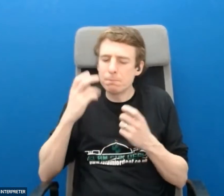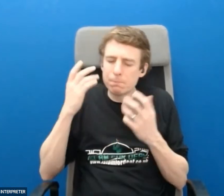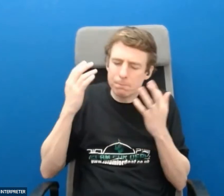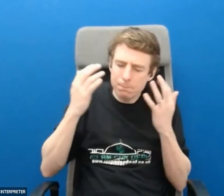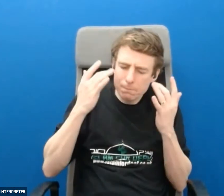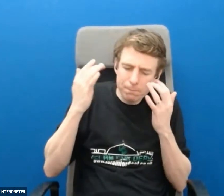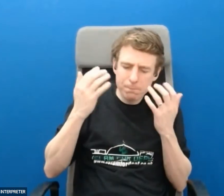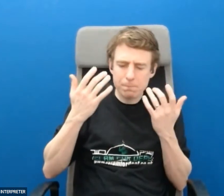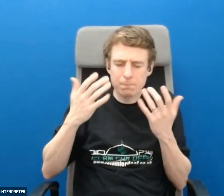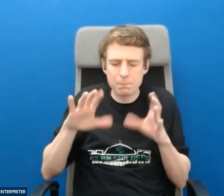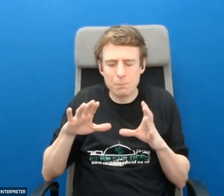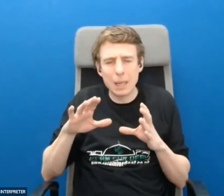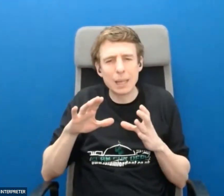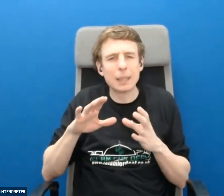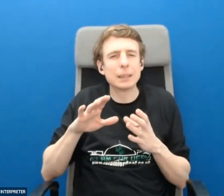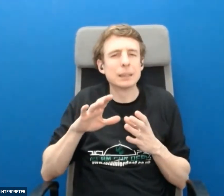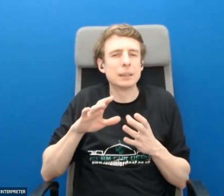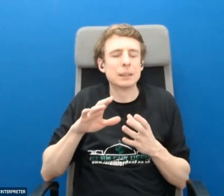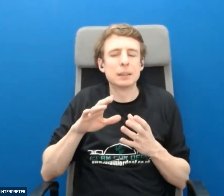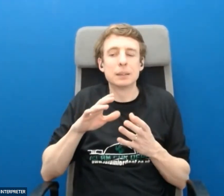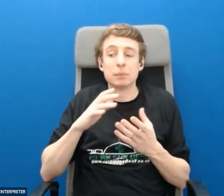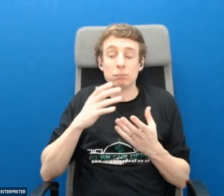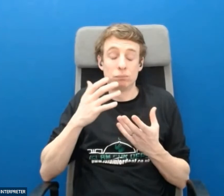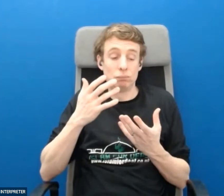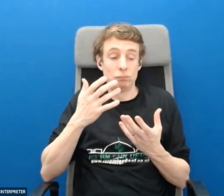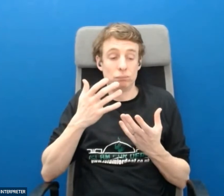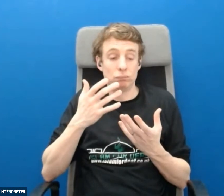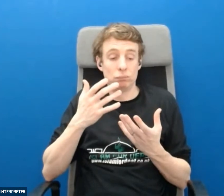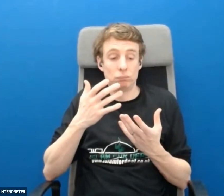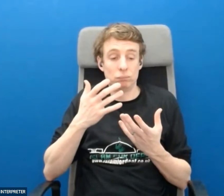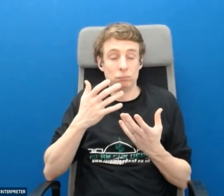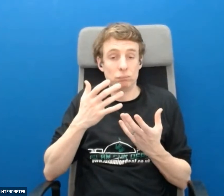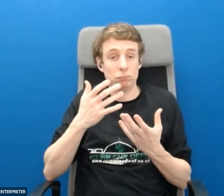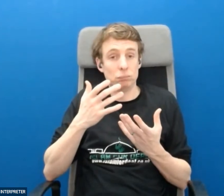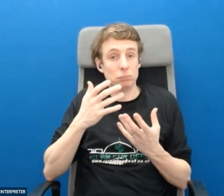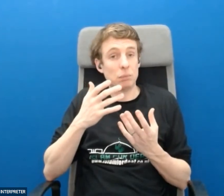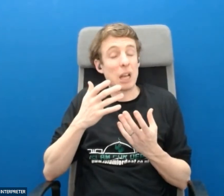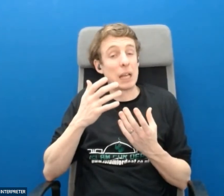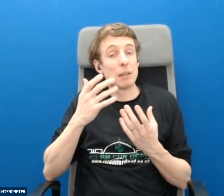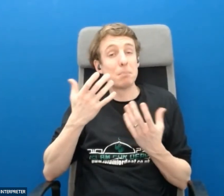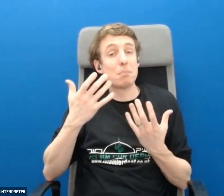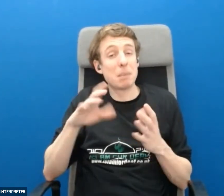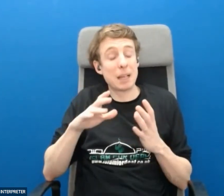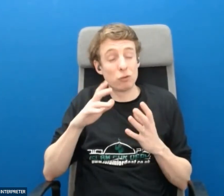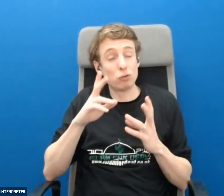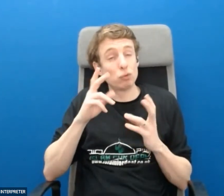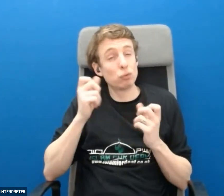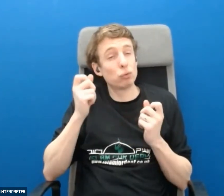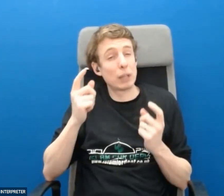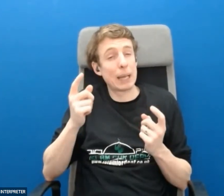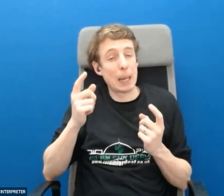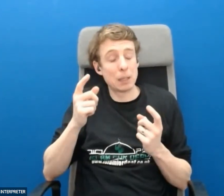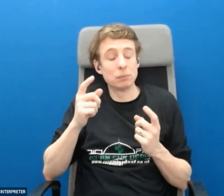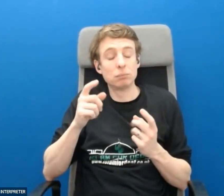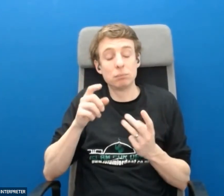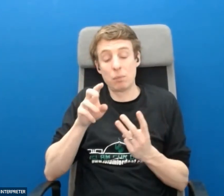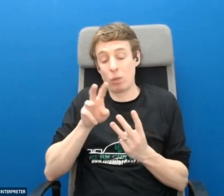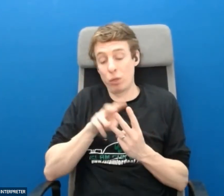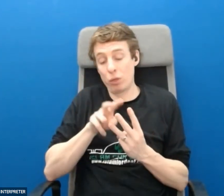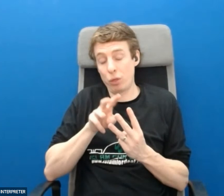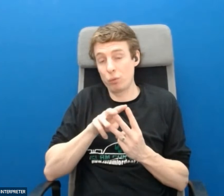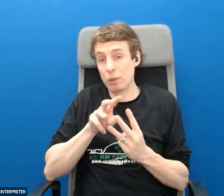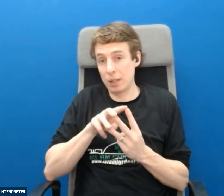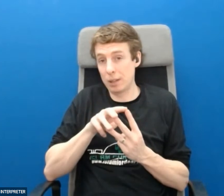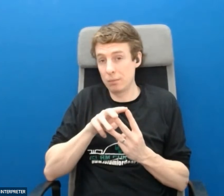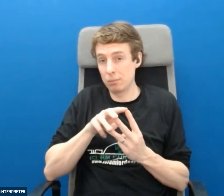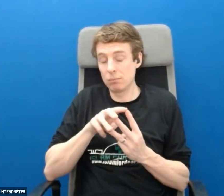they've extracted that the texts can contain these three concepts, because Tawheed, or oneness of Allah, it